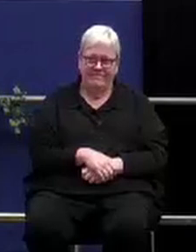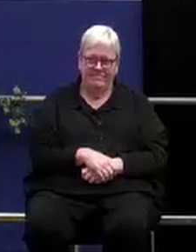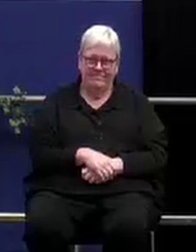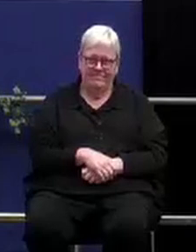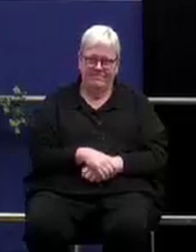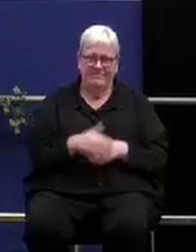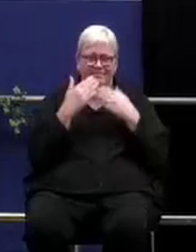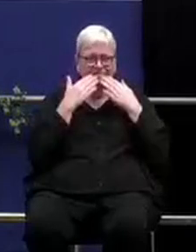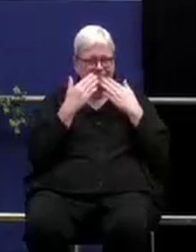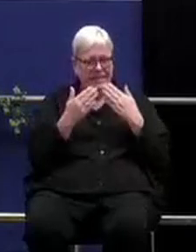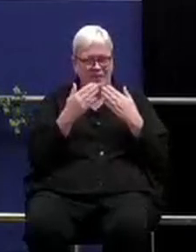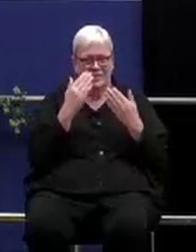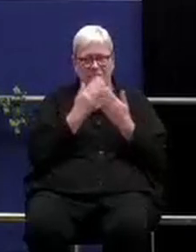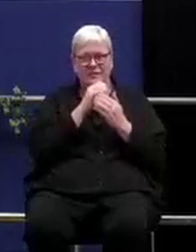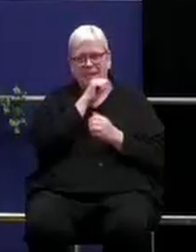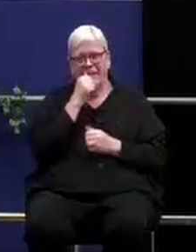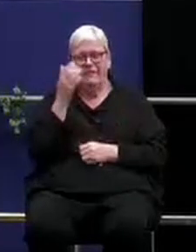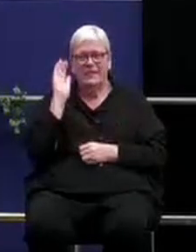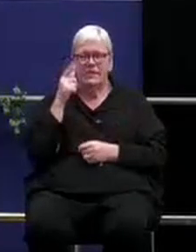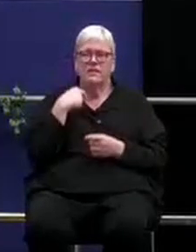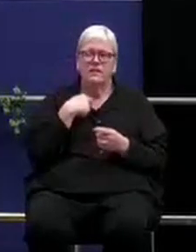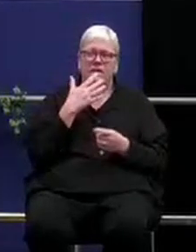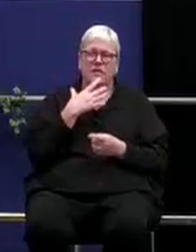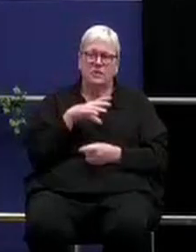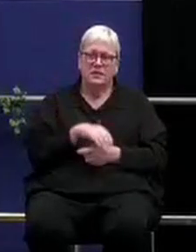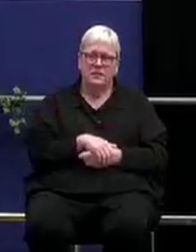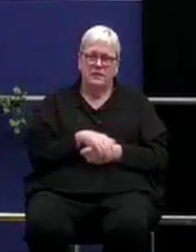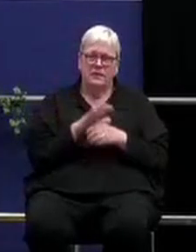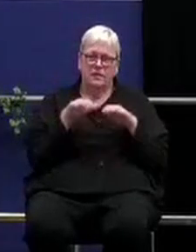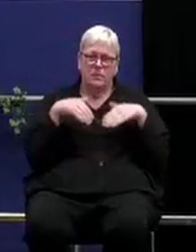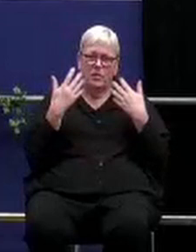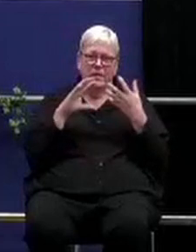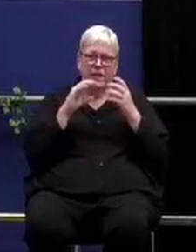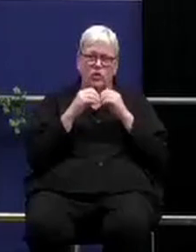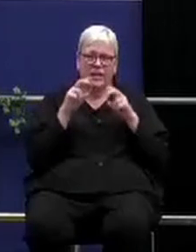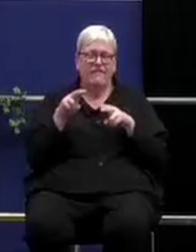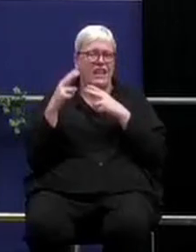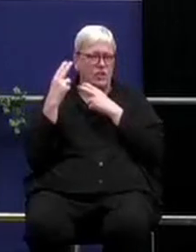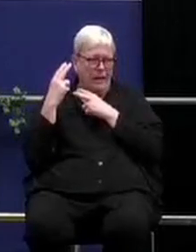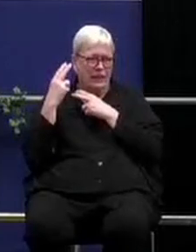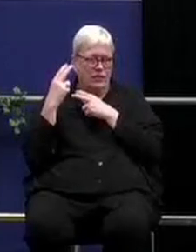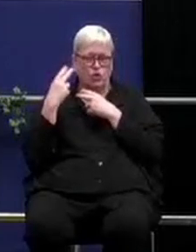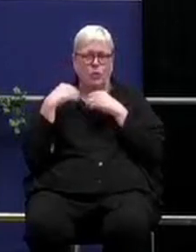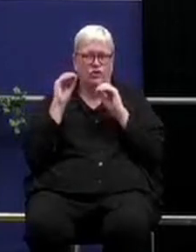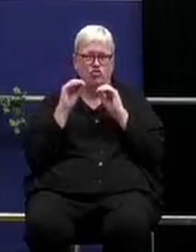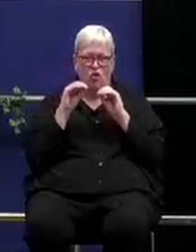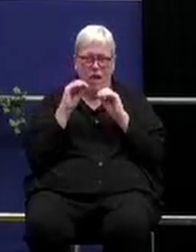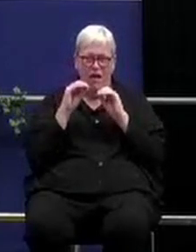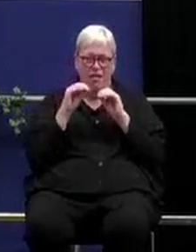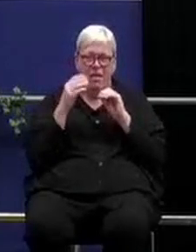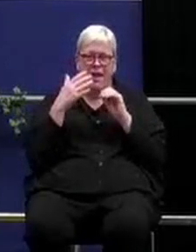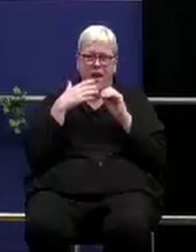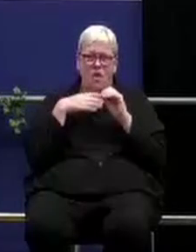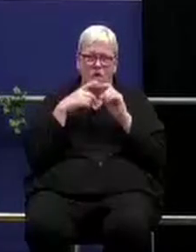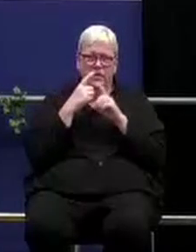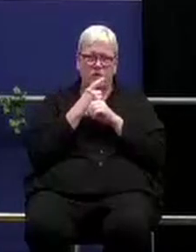Hi, thanks for your talk. It's lovely to hear. I wanted to, without creating a flashback to a tutorial for you, to ask